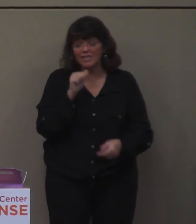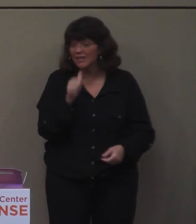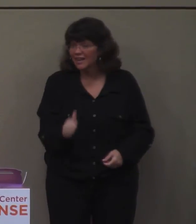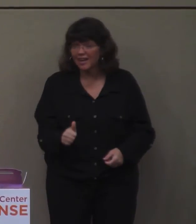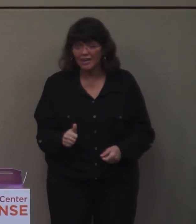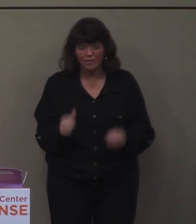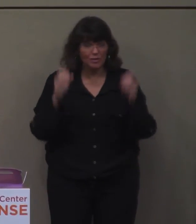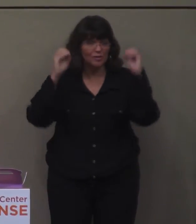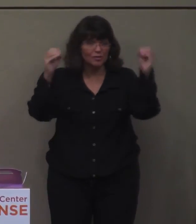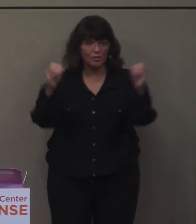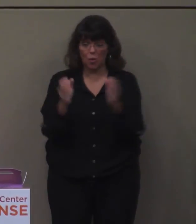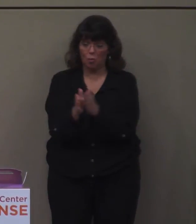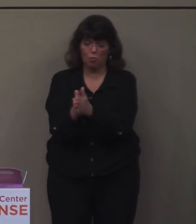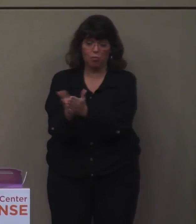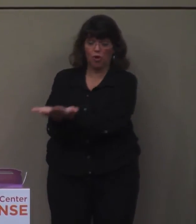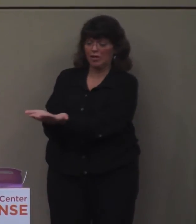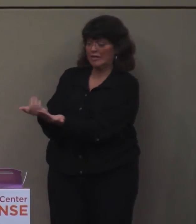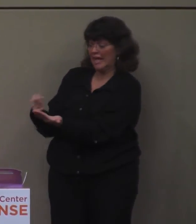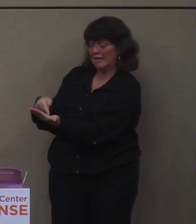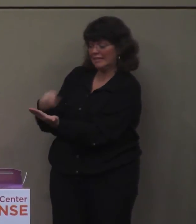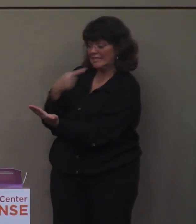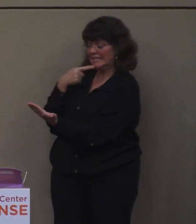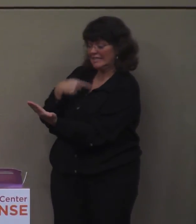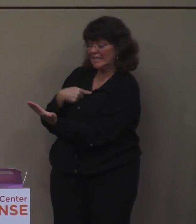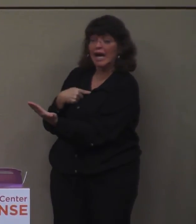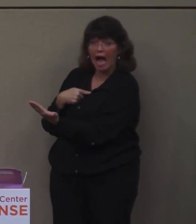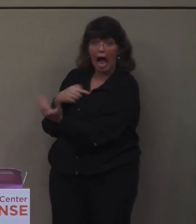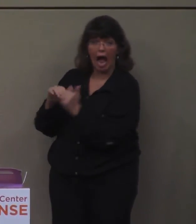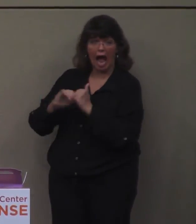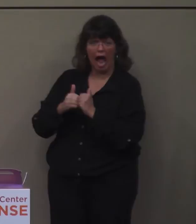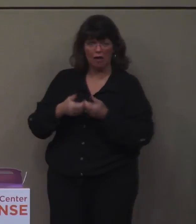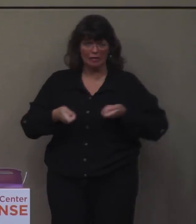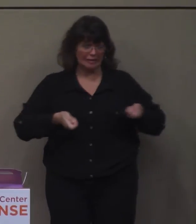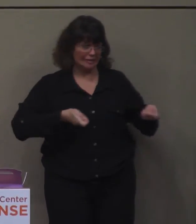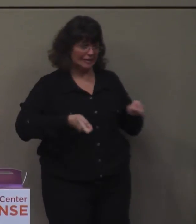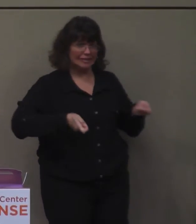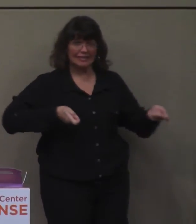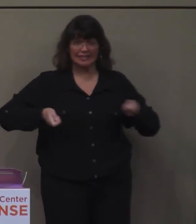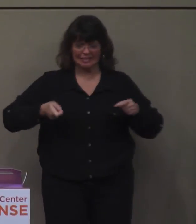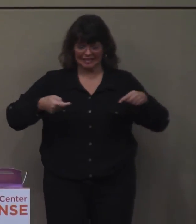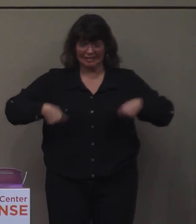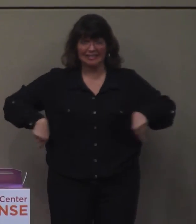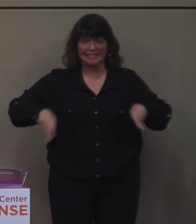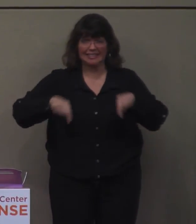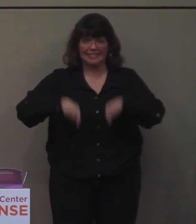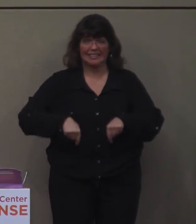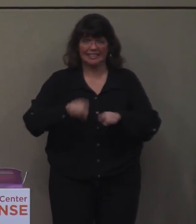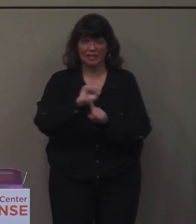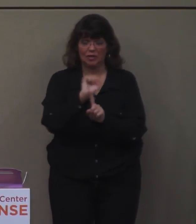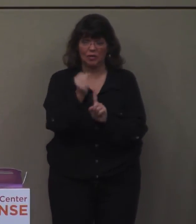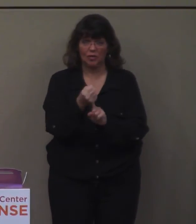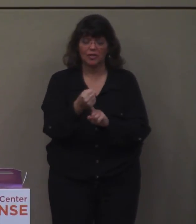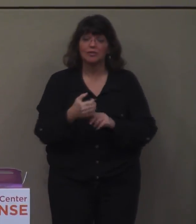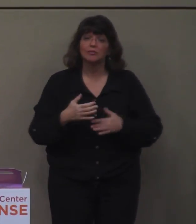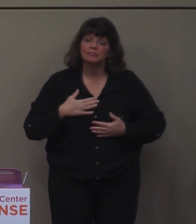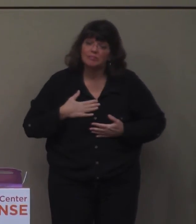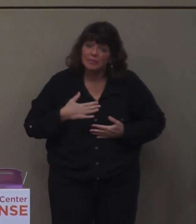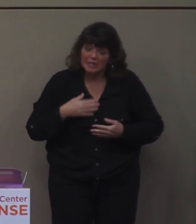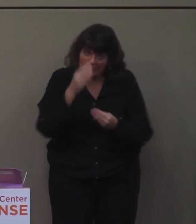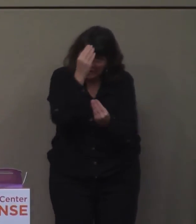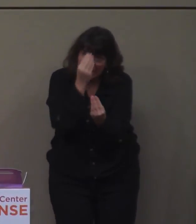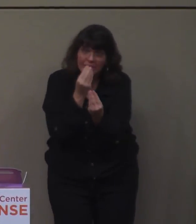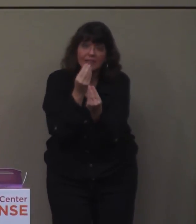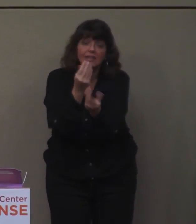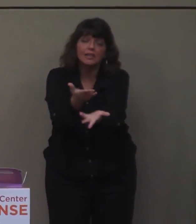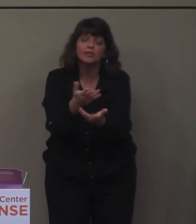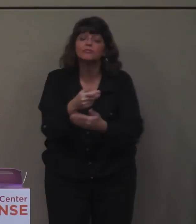of how to handle this. So I just want to encourage parents, be gracious with yourself. Permission to fail, ask